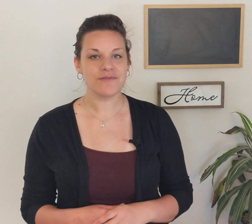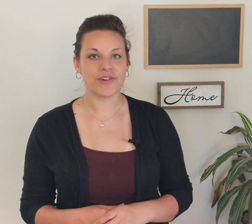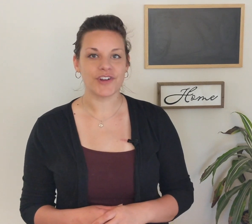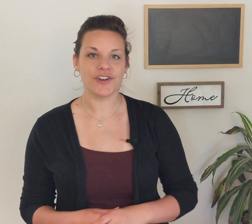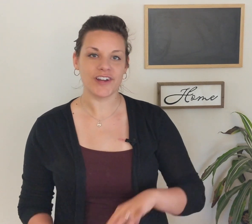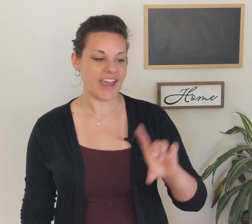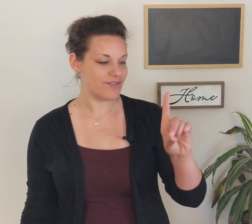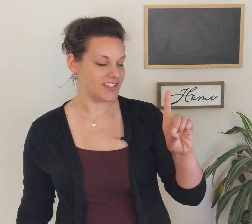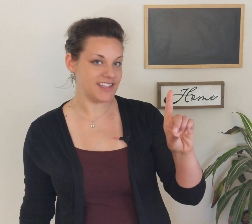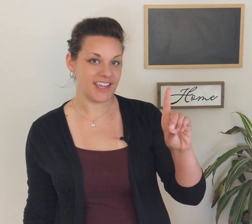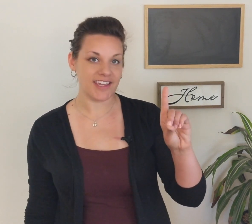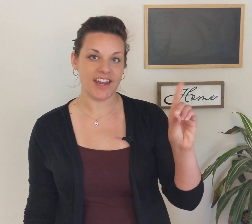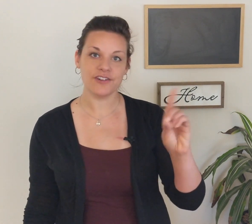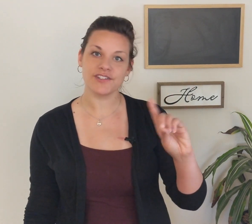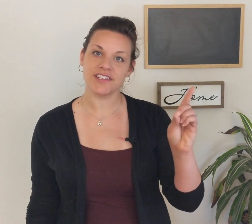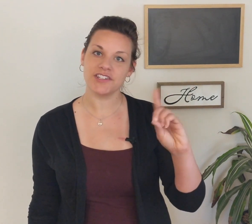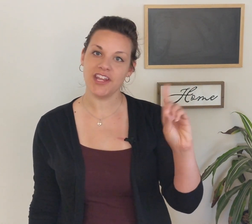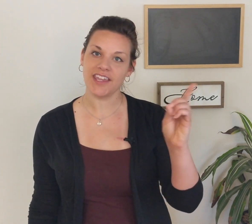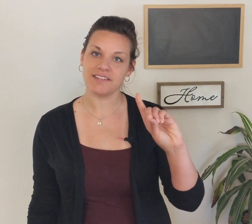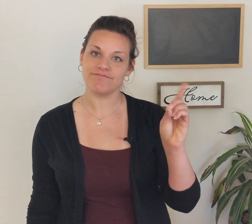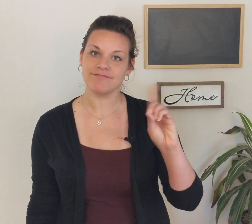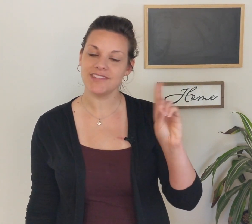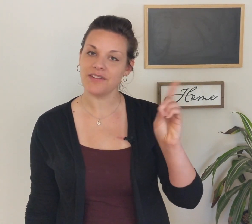you're gonna have the D and you're just gonna shake it. Denver.